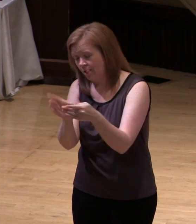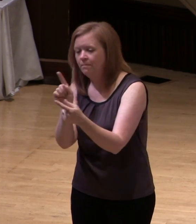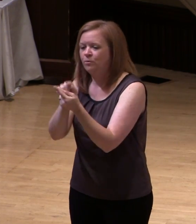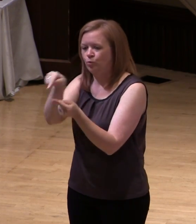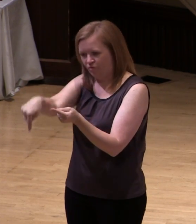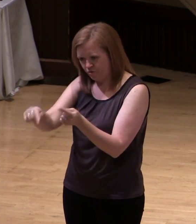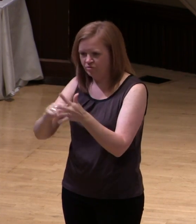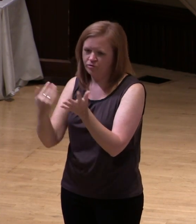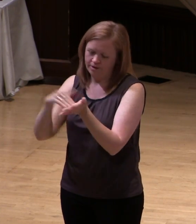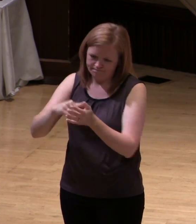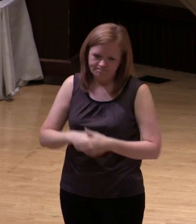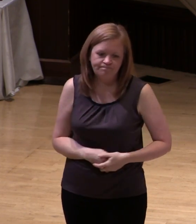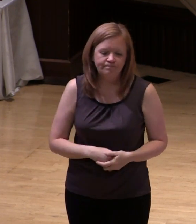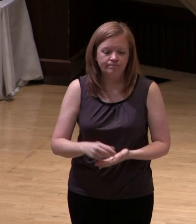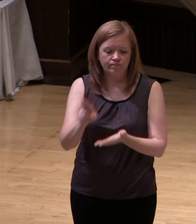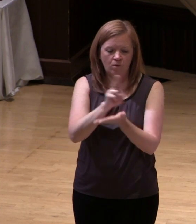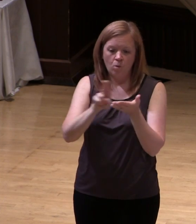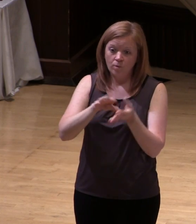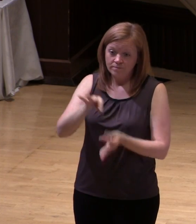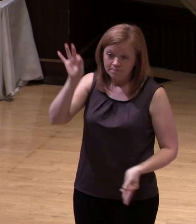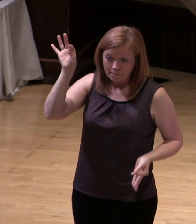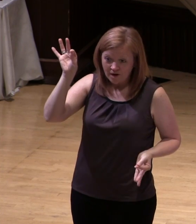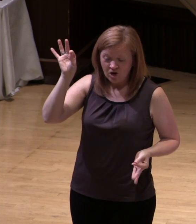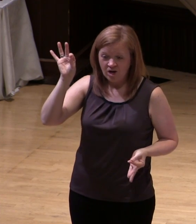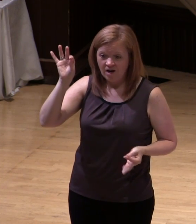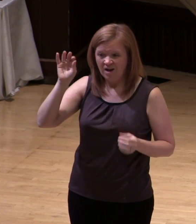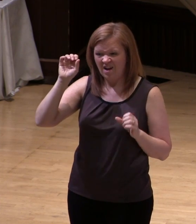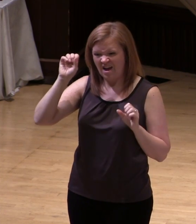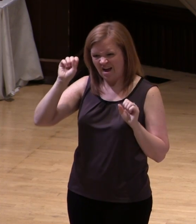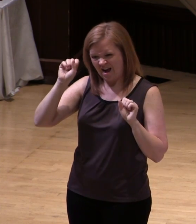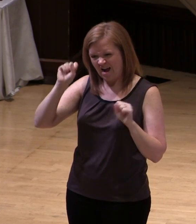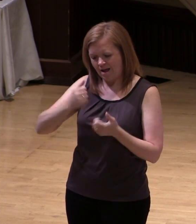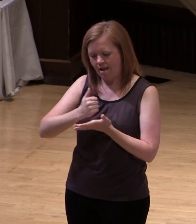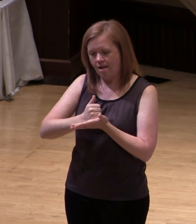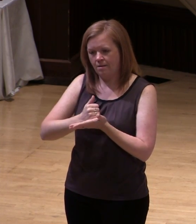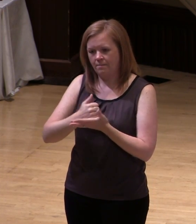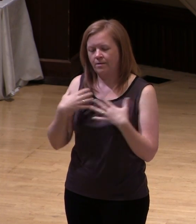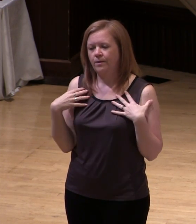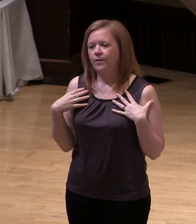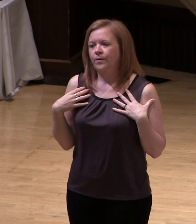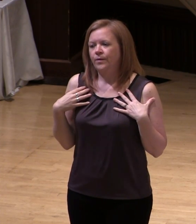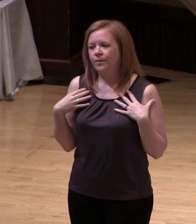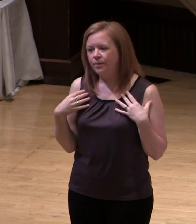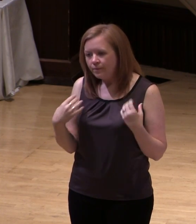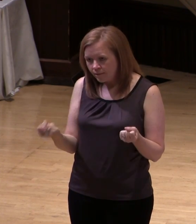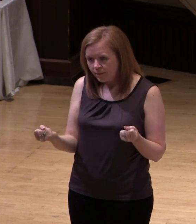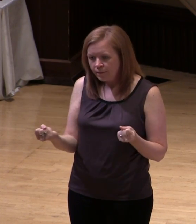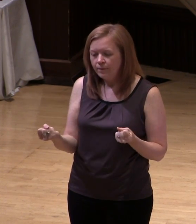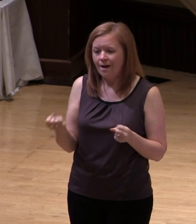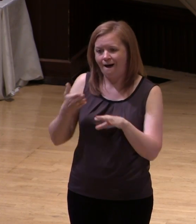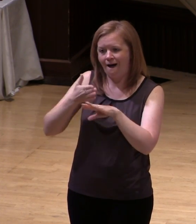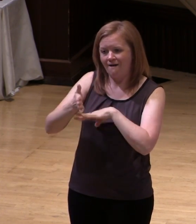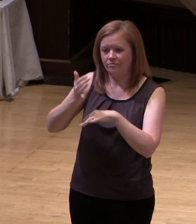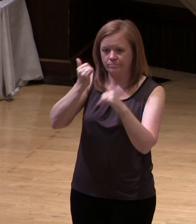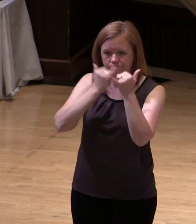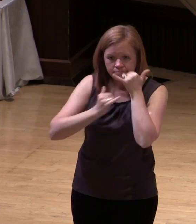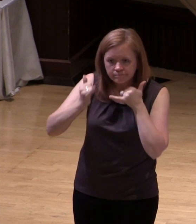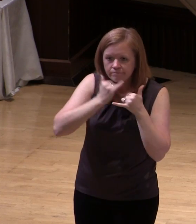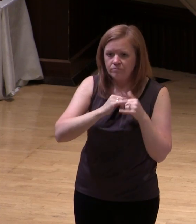The Holy Spirit can bring healing to the wrong decisions that you make and get you on the optimal